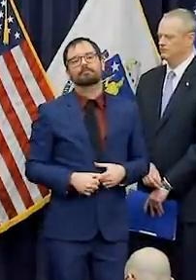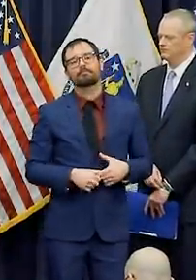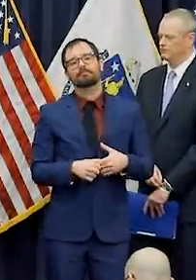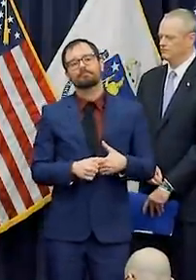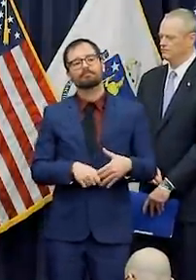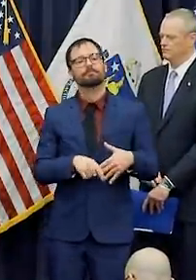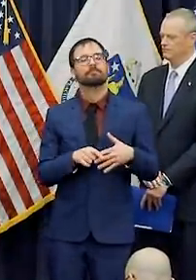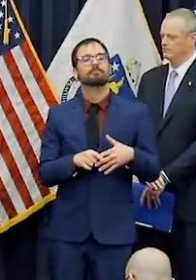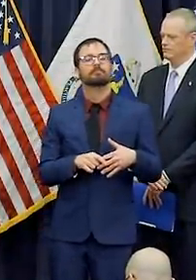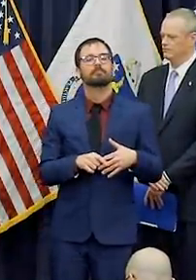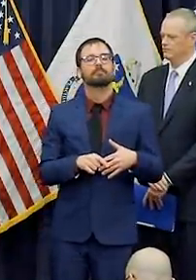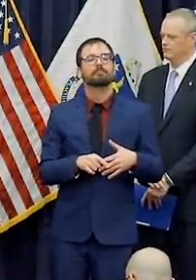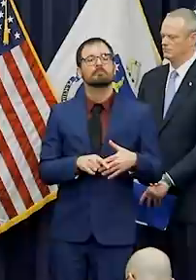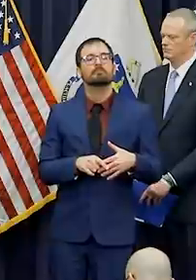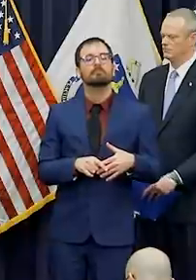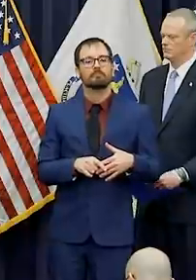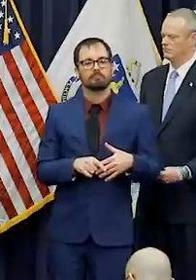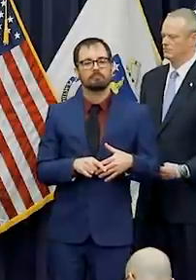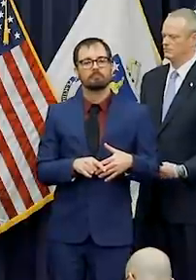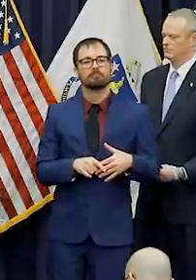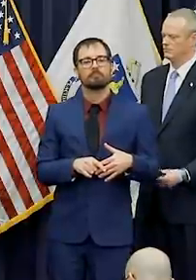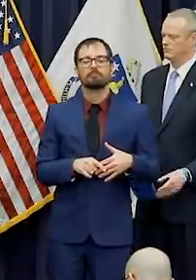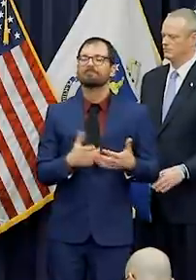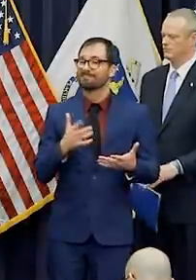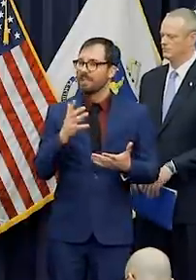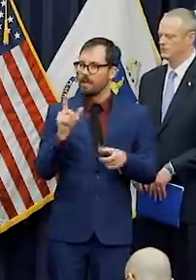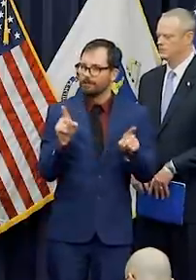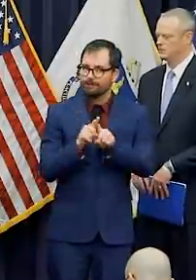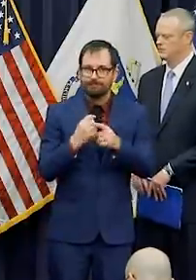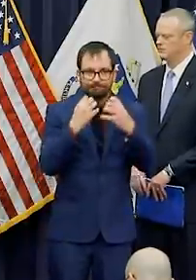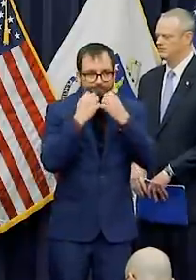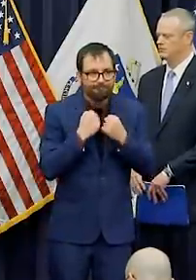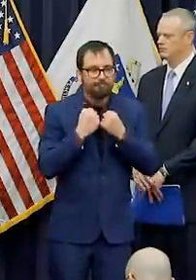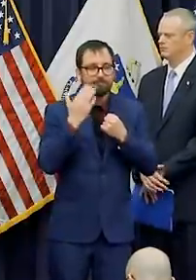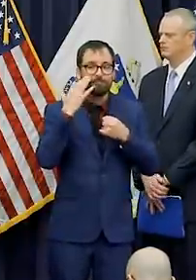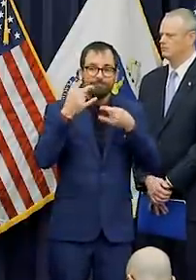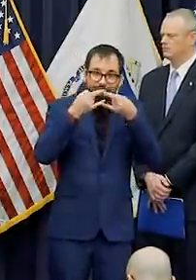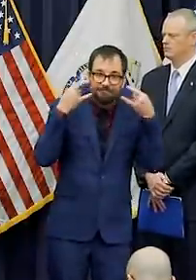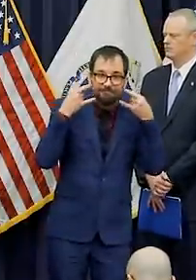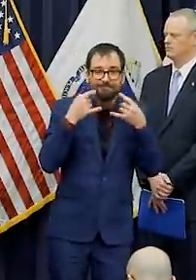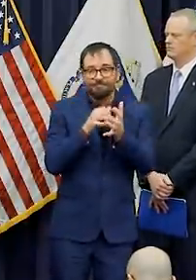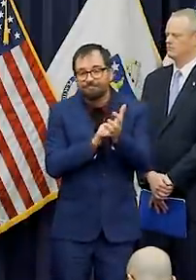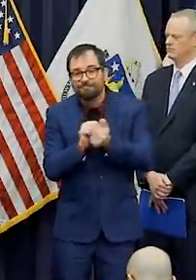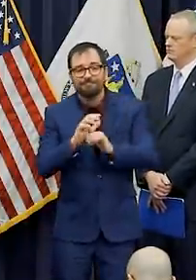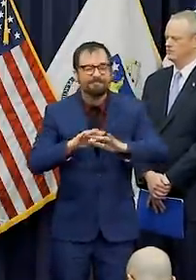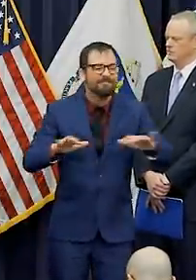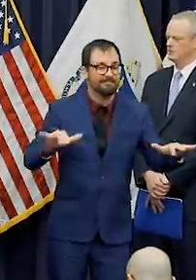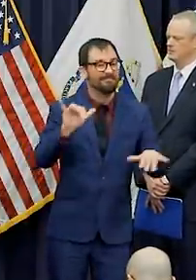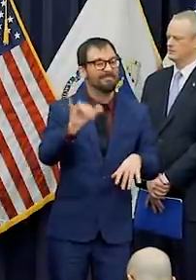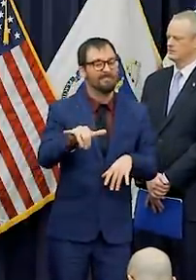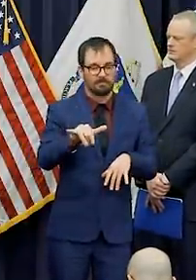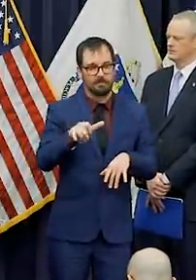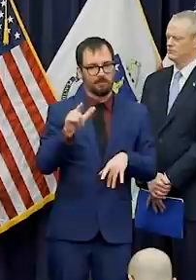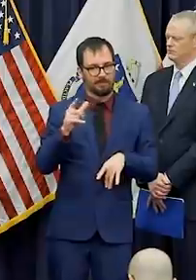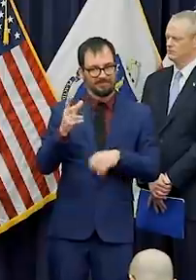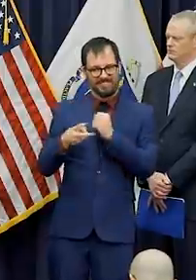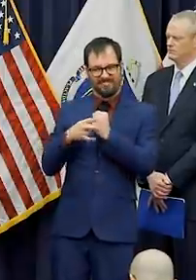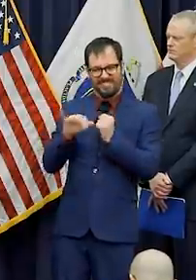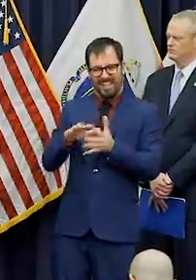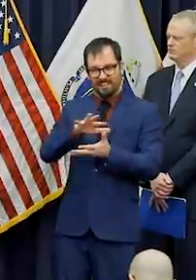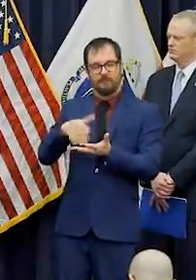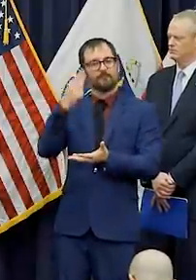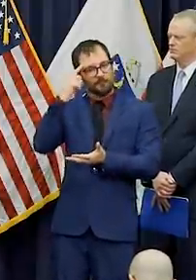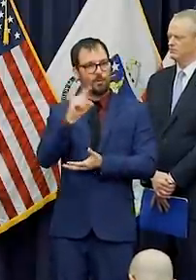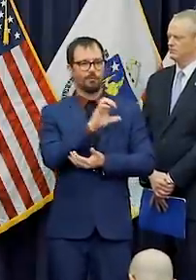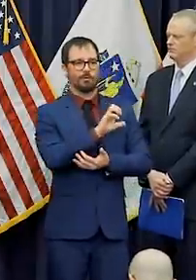protective equipment, such as masks, gowns, and gloves, for youth by healthcare professionals. And the